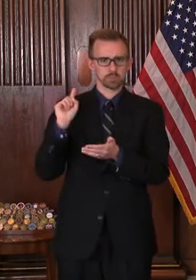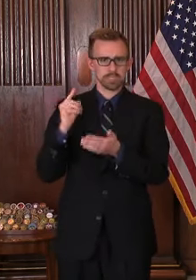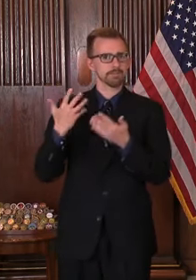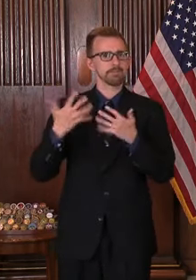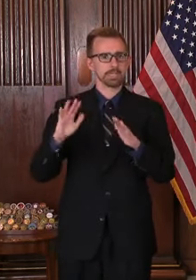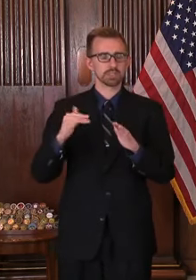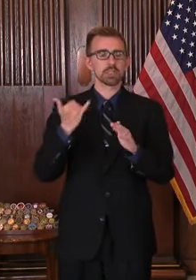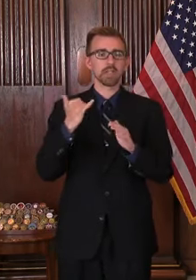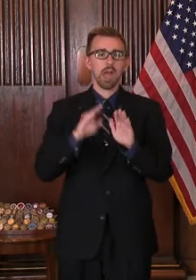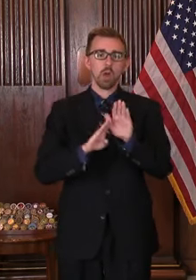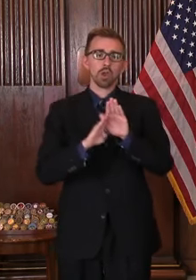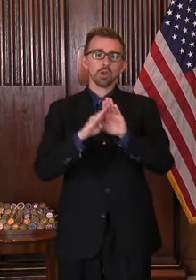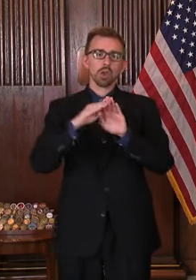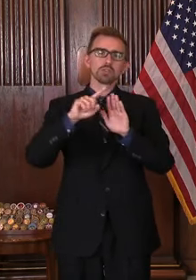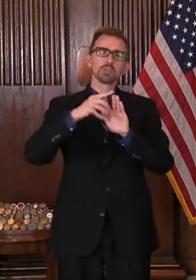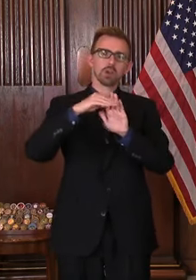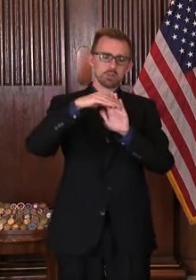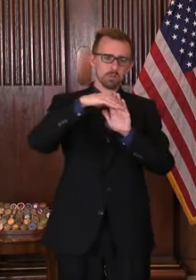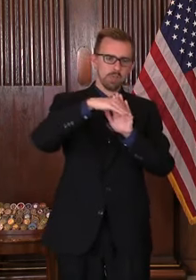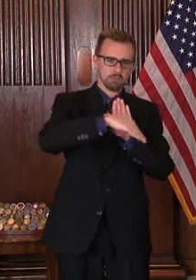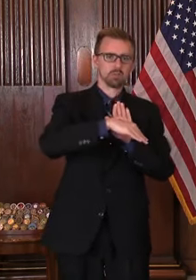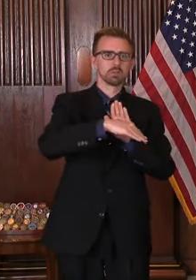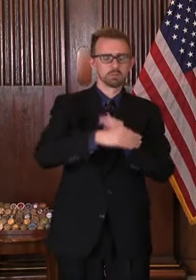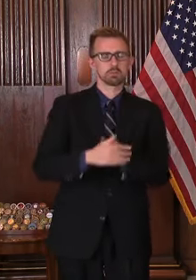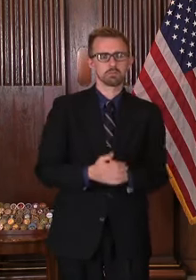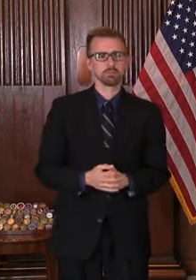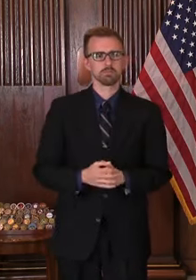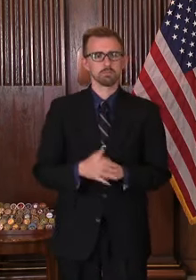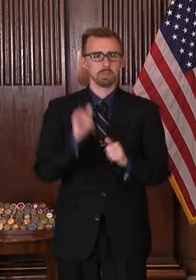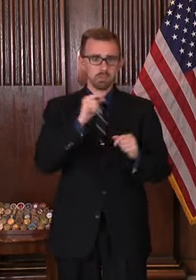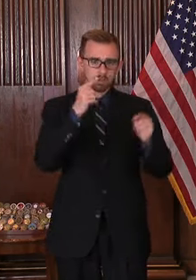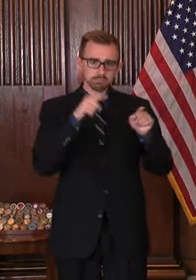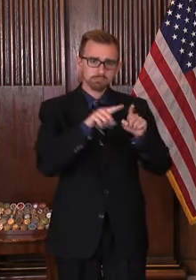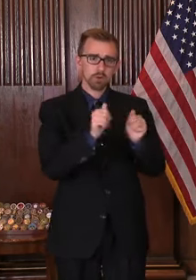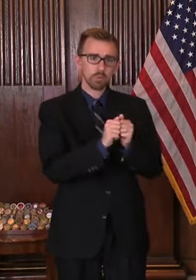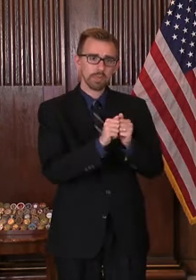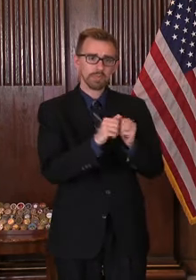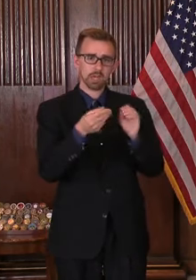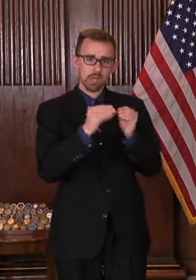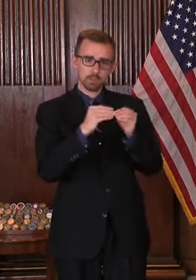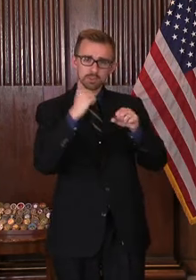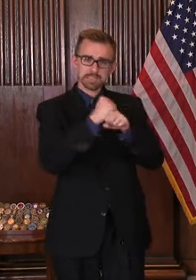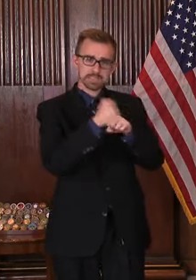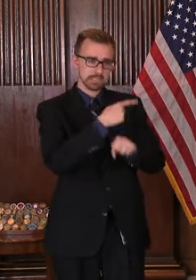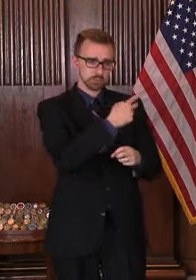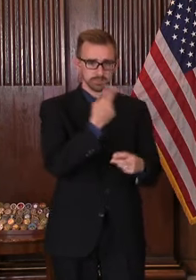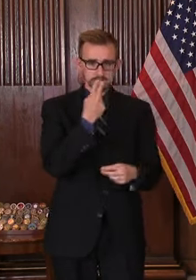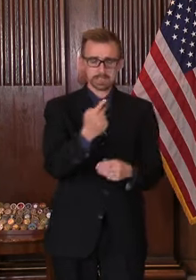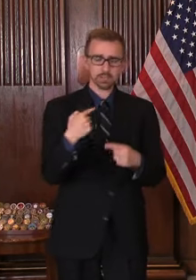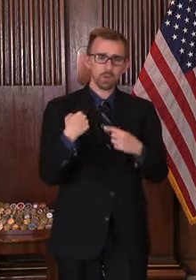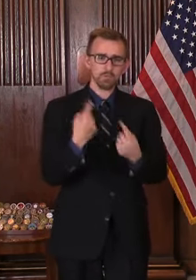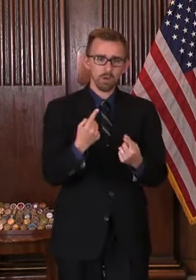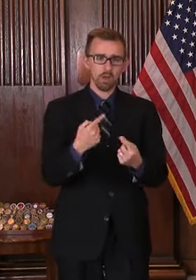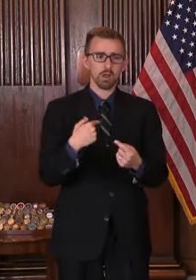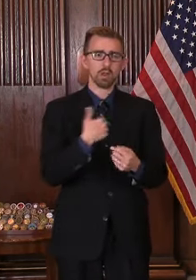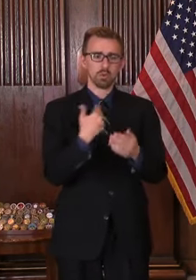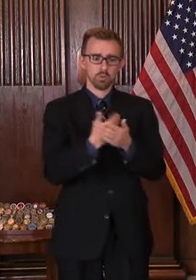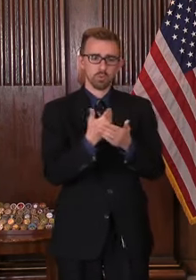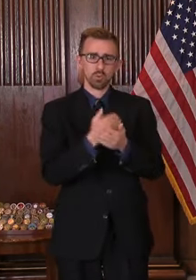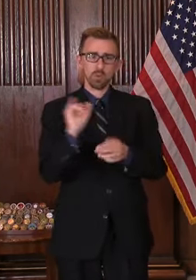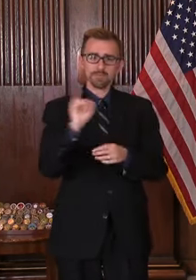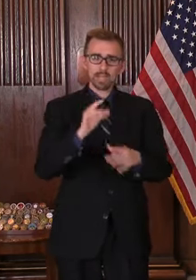that the curve of both should now start trending down. Does that go along with the metrics you were looking at, and are we trending down on new infections and death?